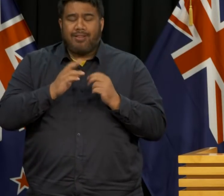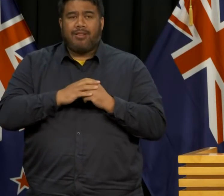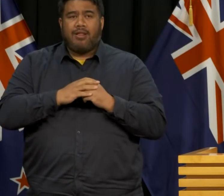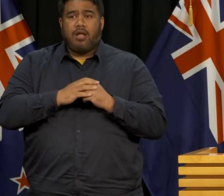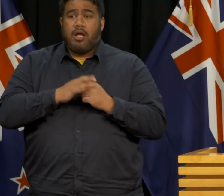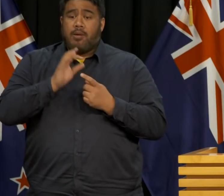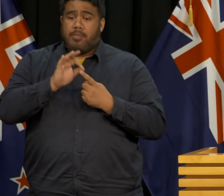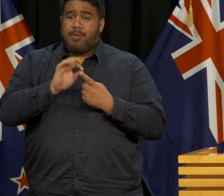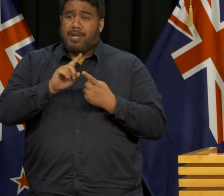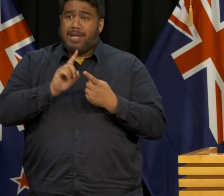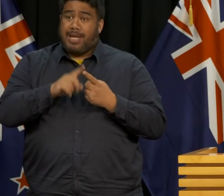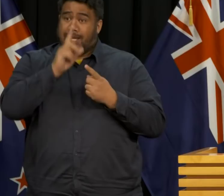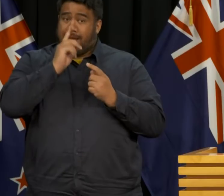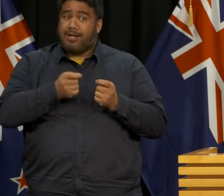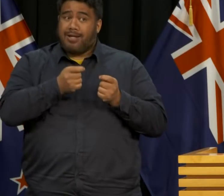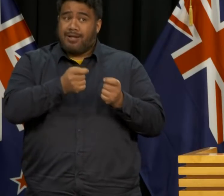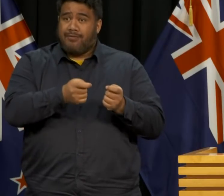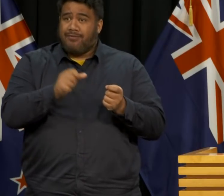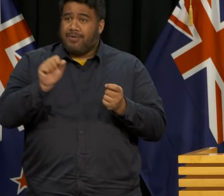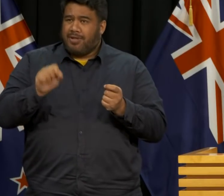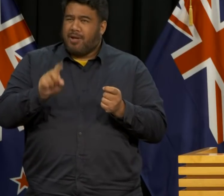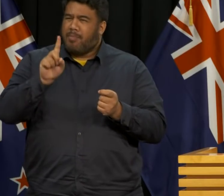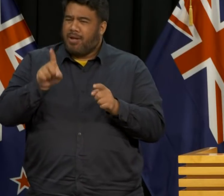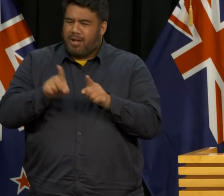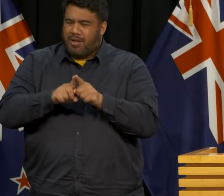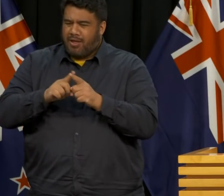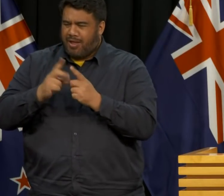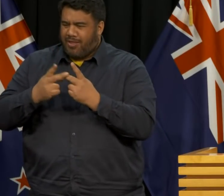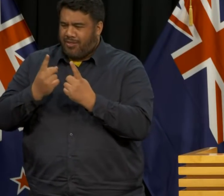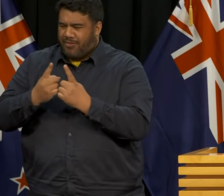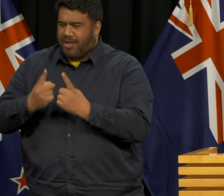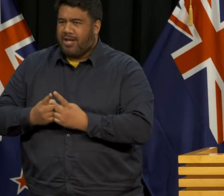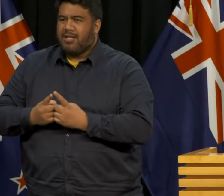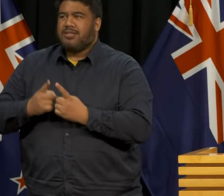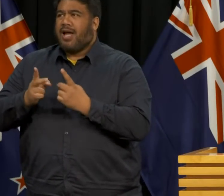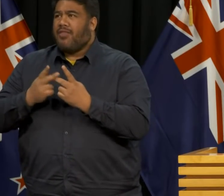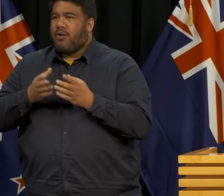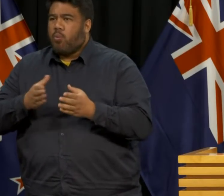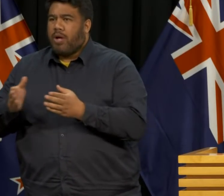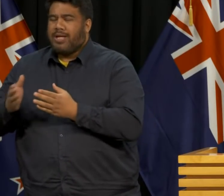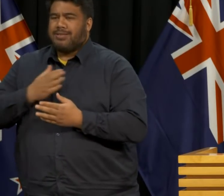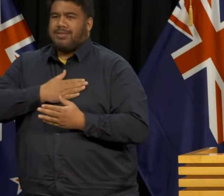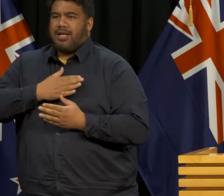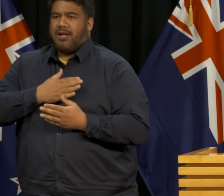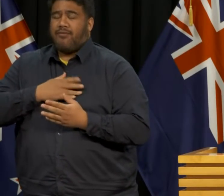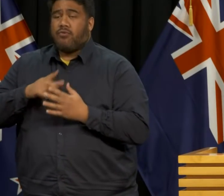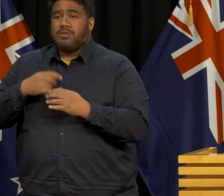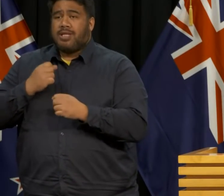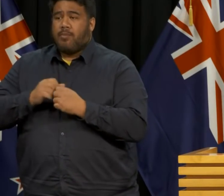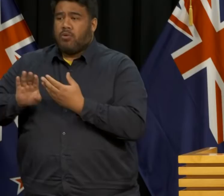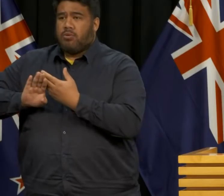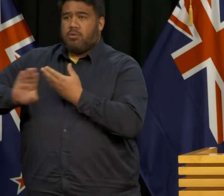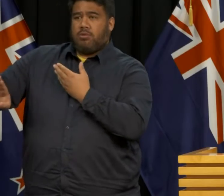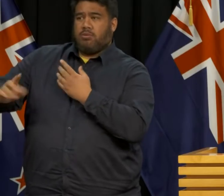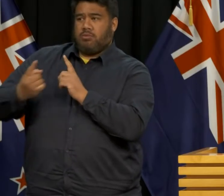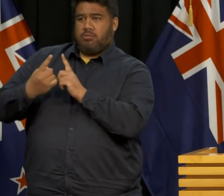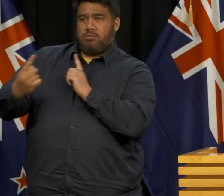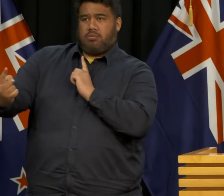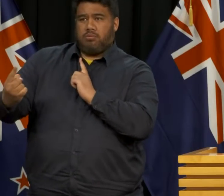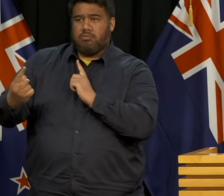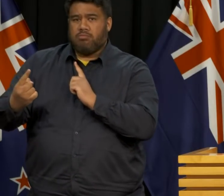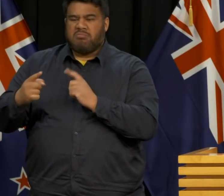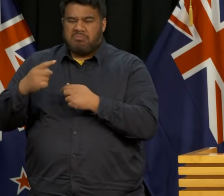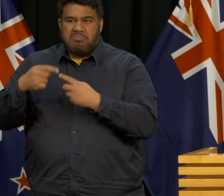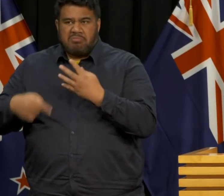one of the things that it's supplied, but also there are other precautionary measures that they can take, including physical distancing and so on. So they're